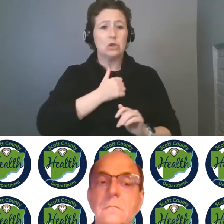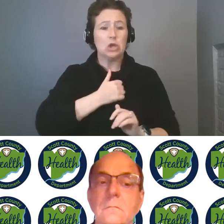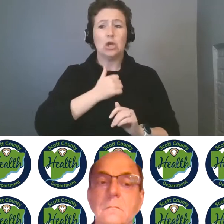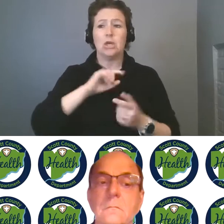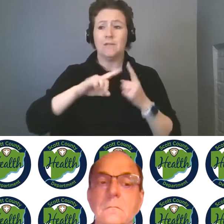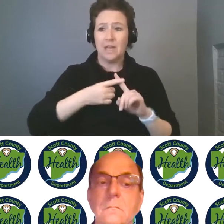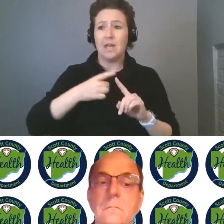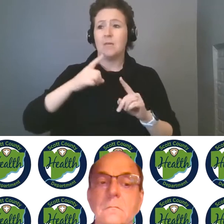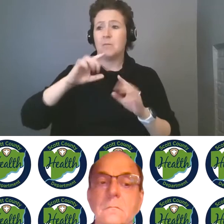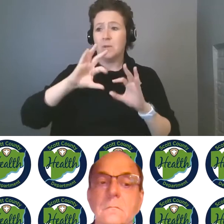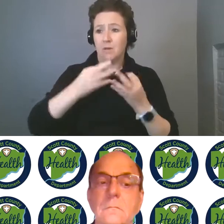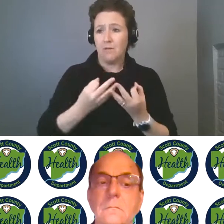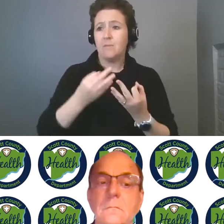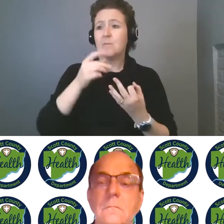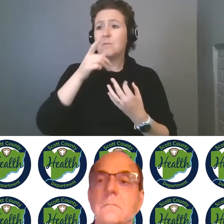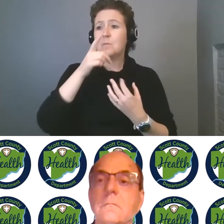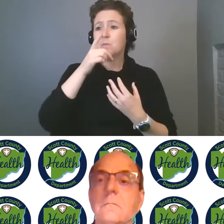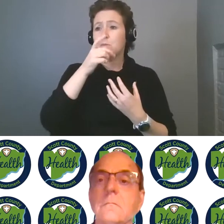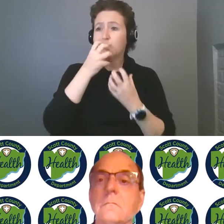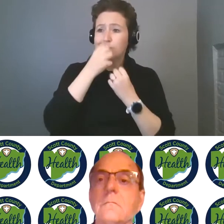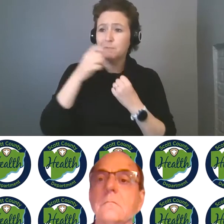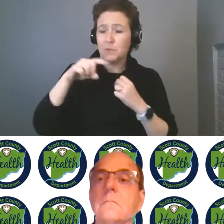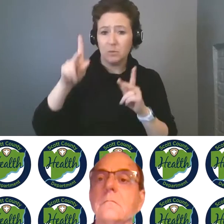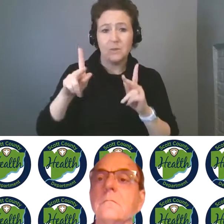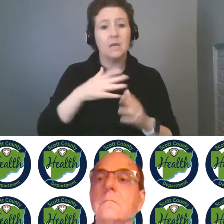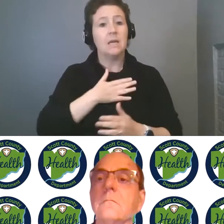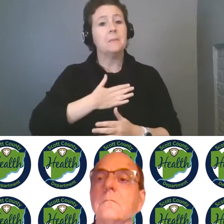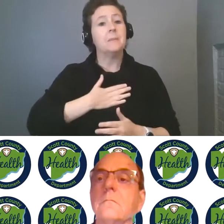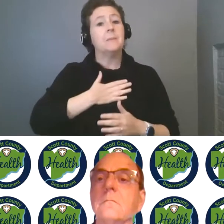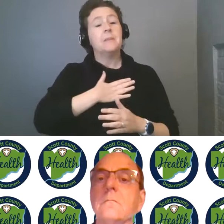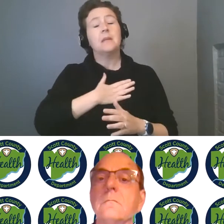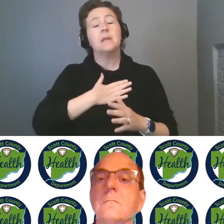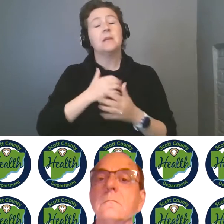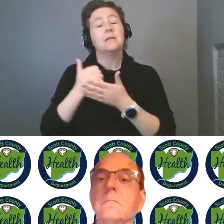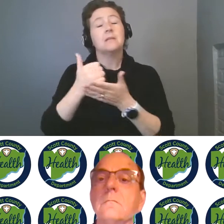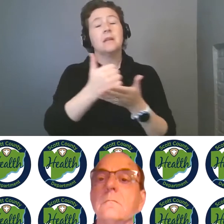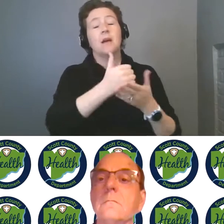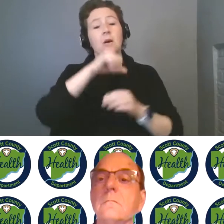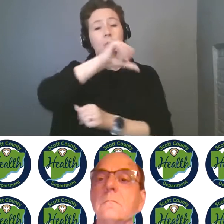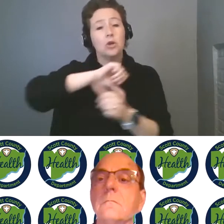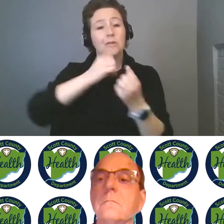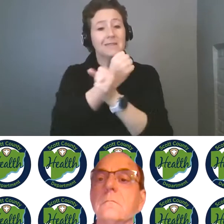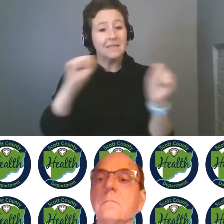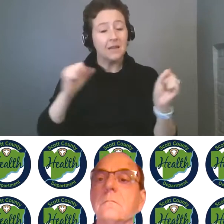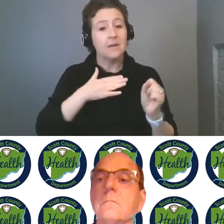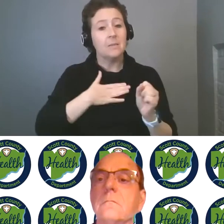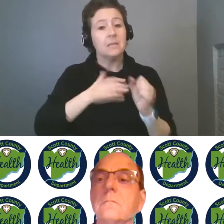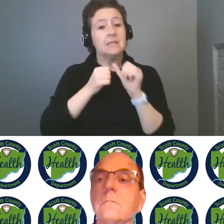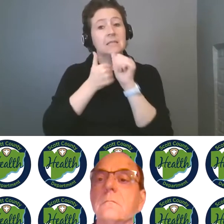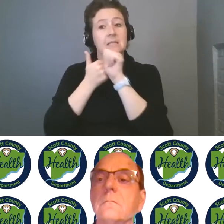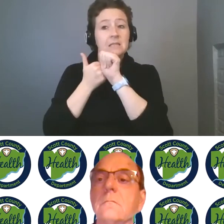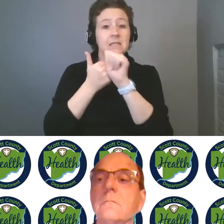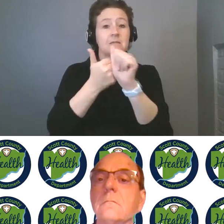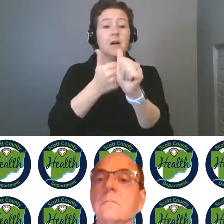these people, and we really ask everyone to keep us all as safe as possible. Please continue to follow the public